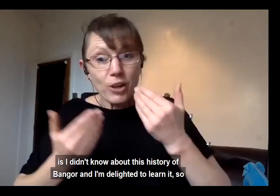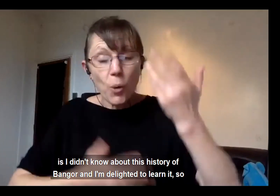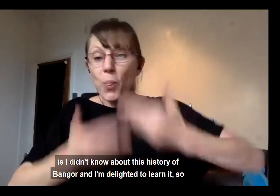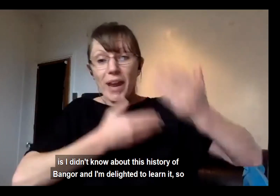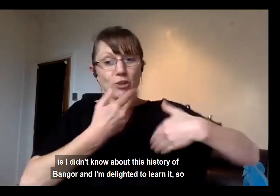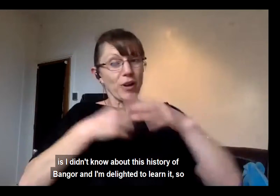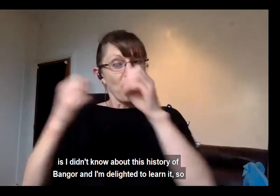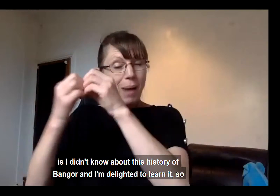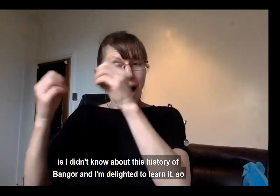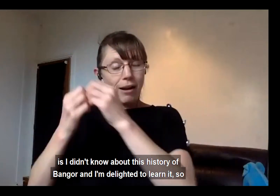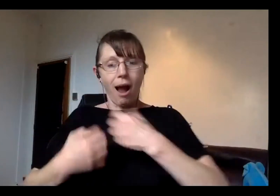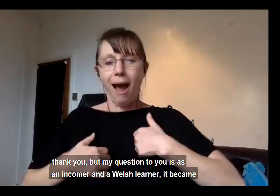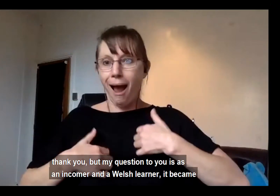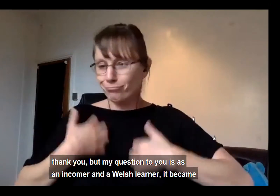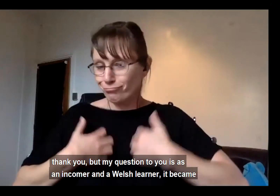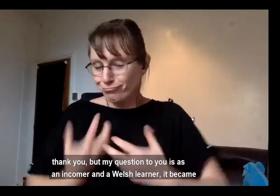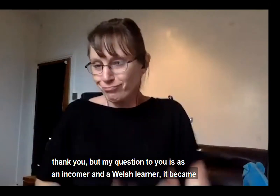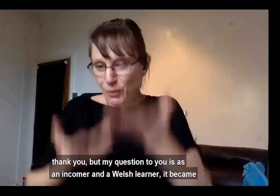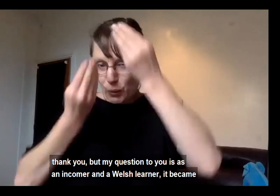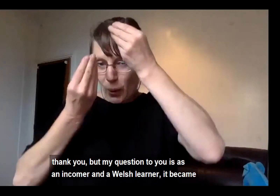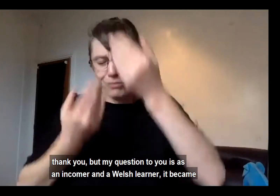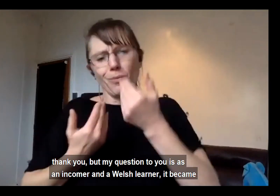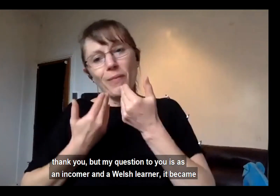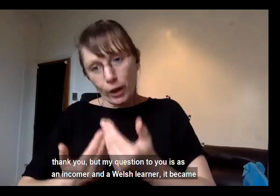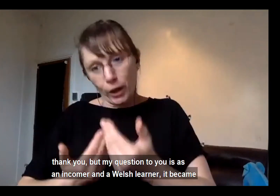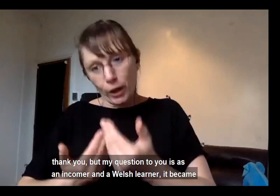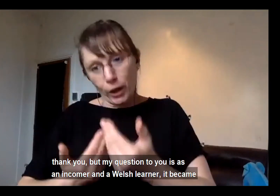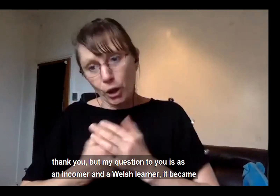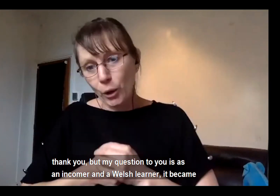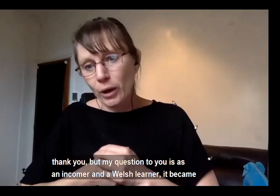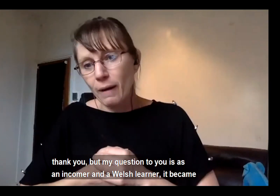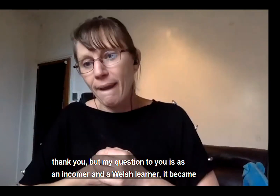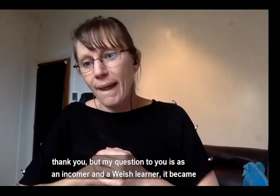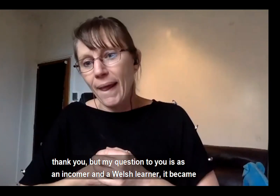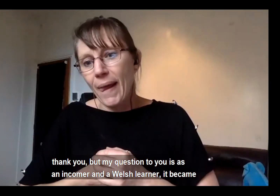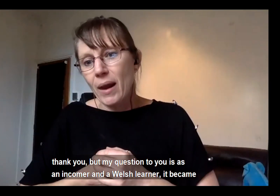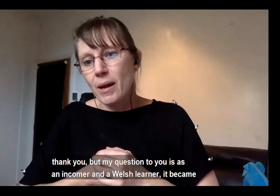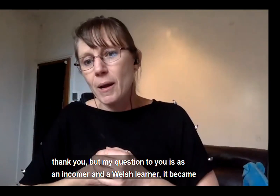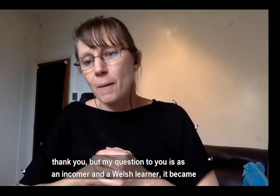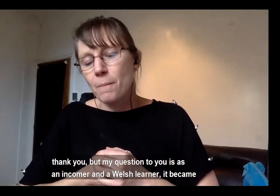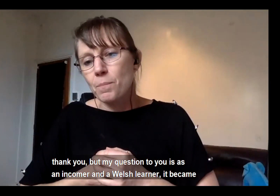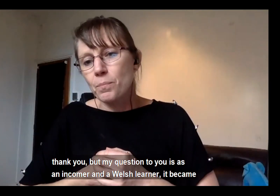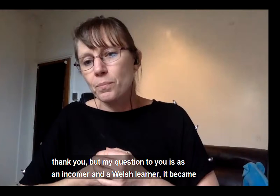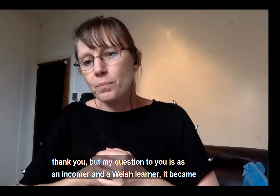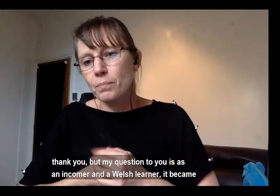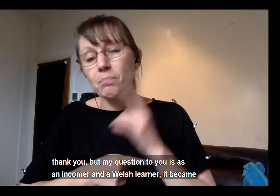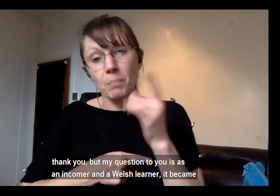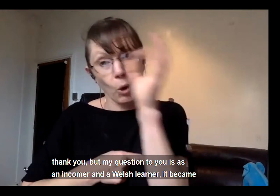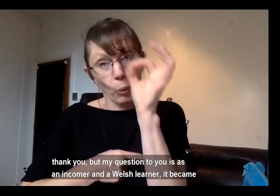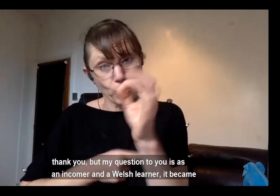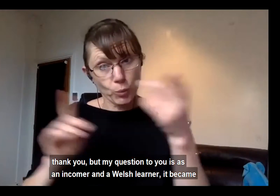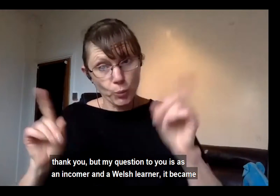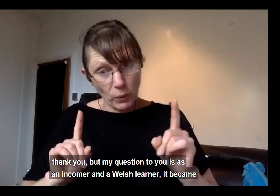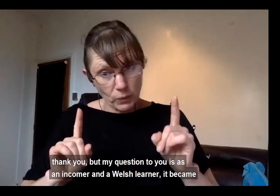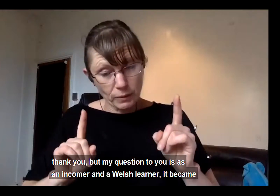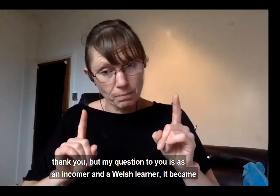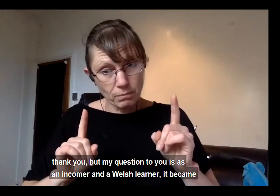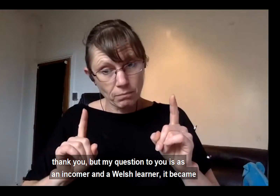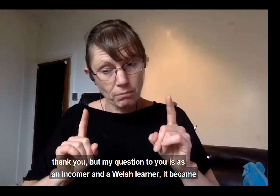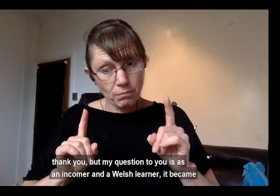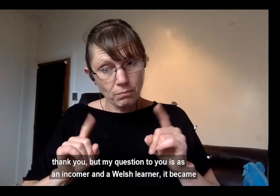Bangor, and I'm delighted to learn it, so thank you. But my question to you is, as an incomer and a Welsh